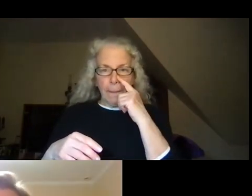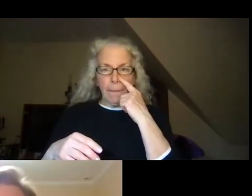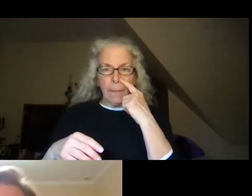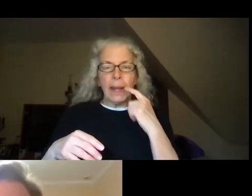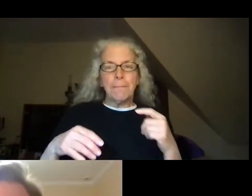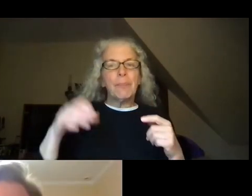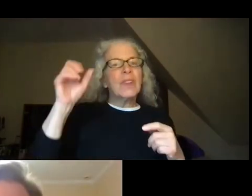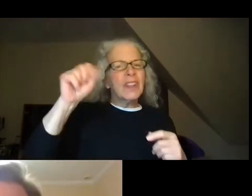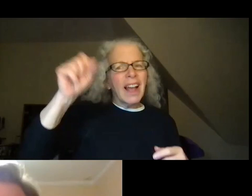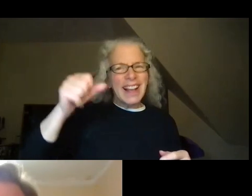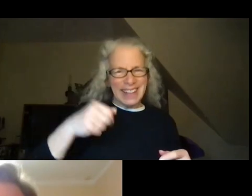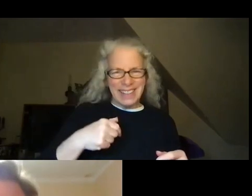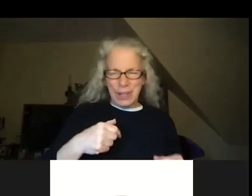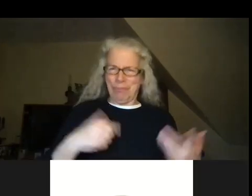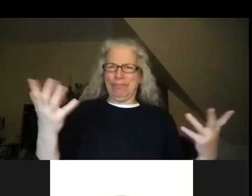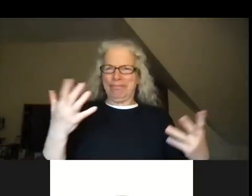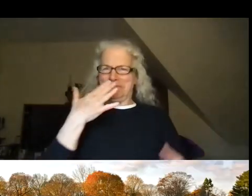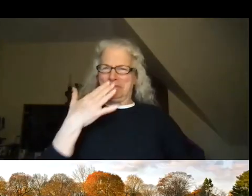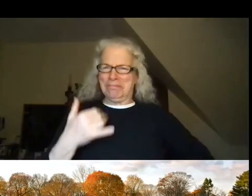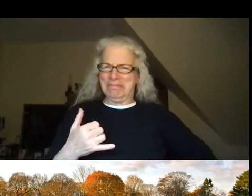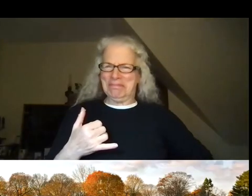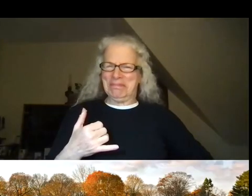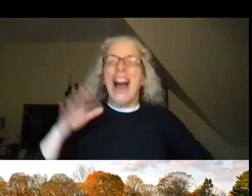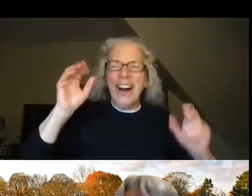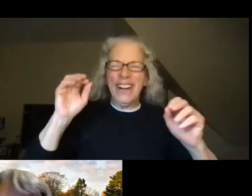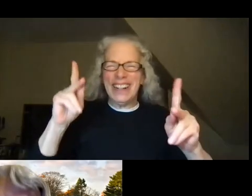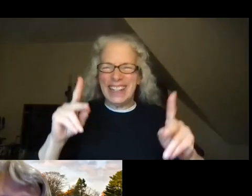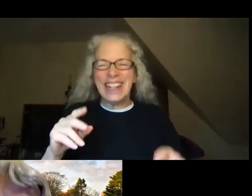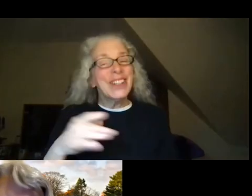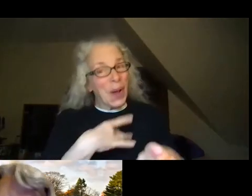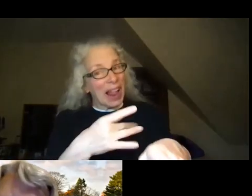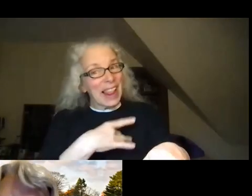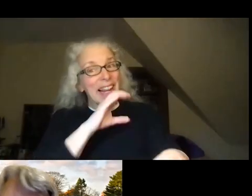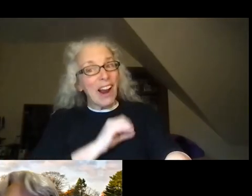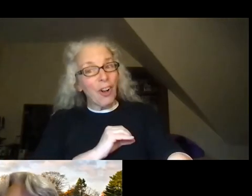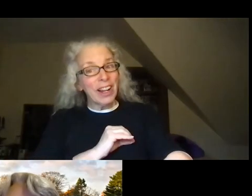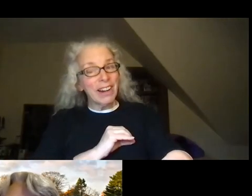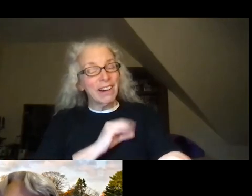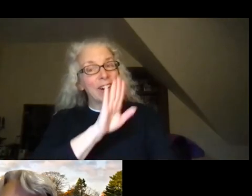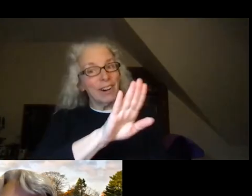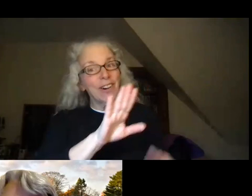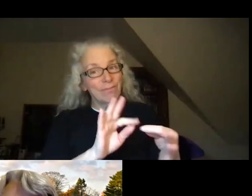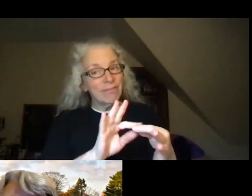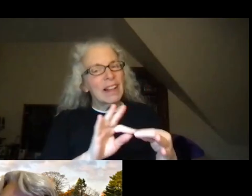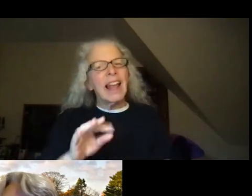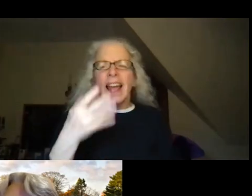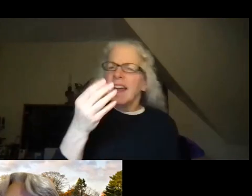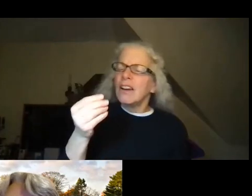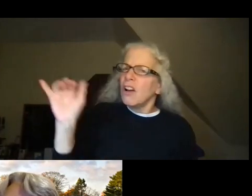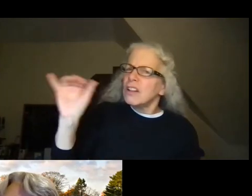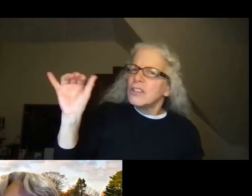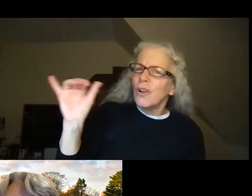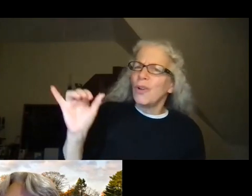Yes, I like, oops. I like Carolyn's idea, and I think the other